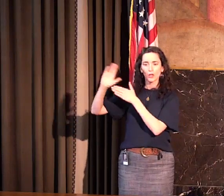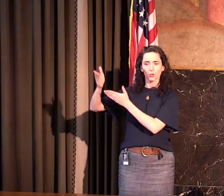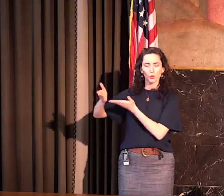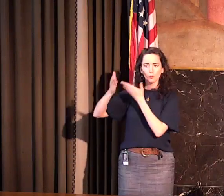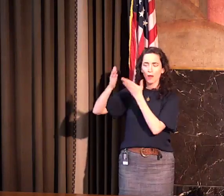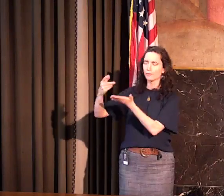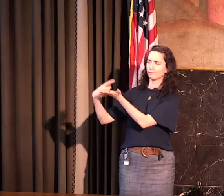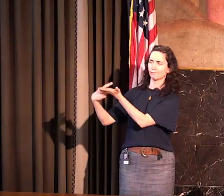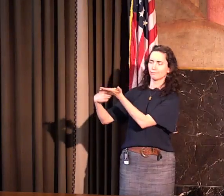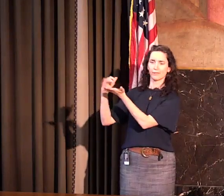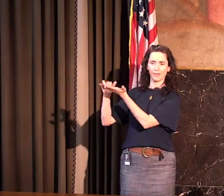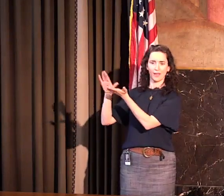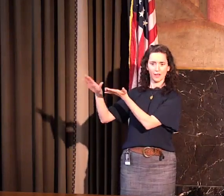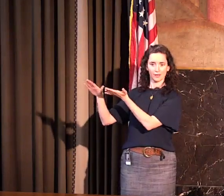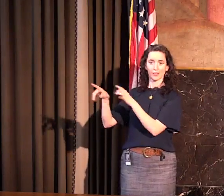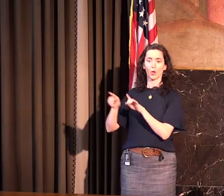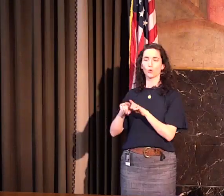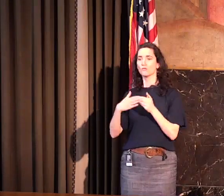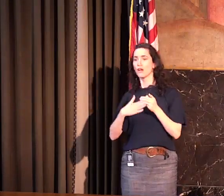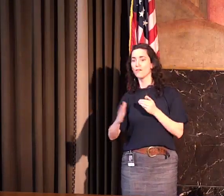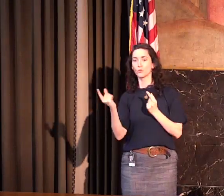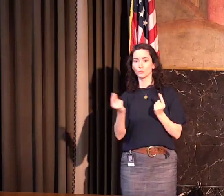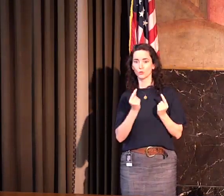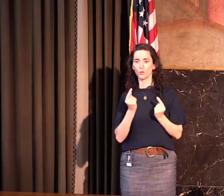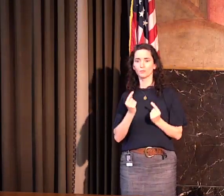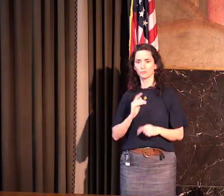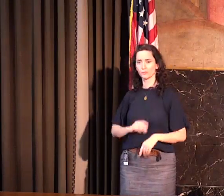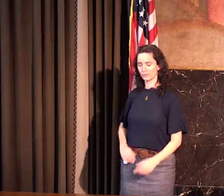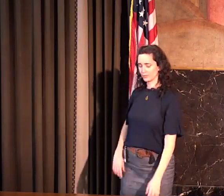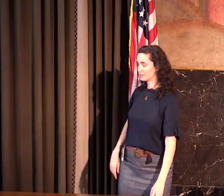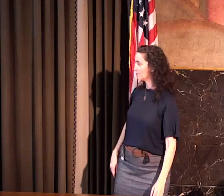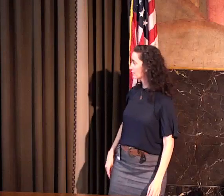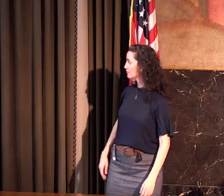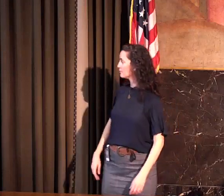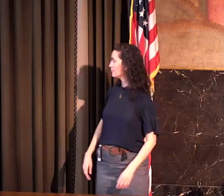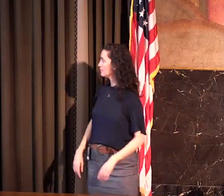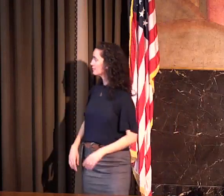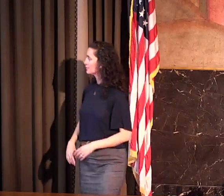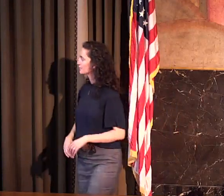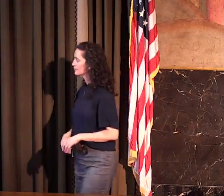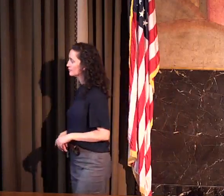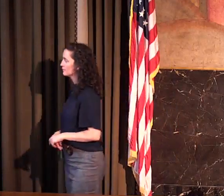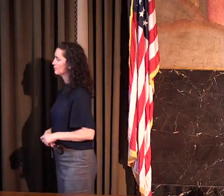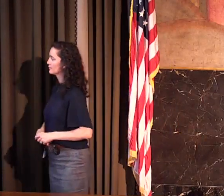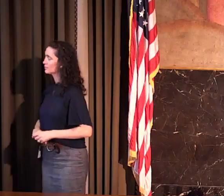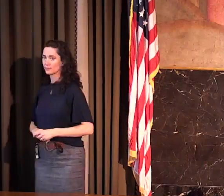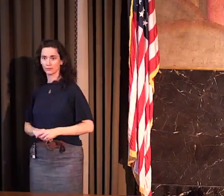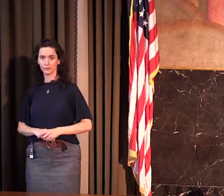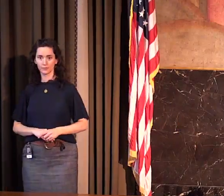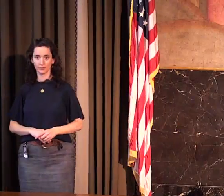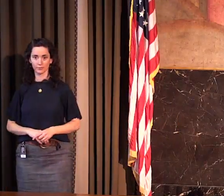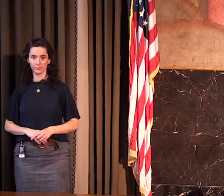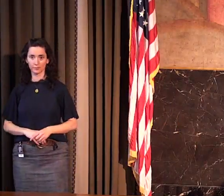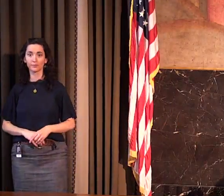talk a little bit about the path forward here. So if you could back up one slide, if you don't mind, Joey.